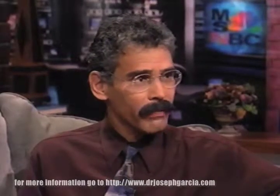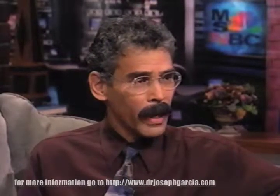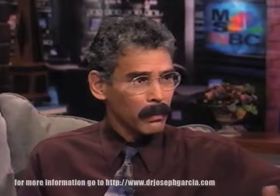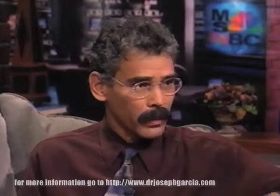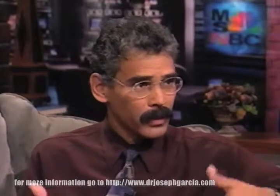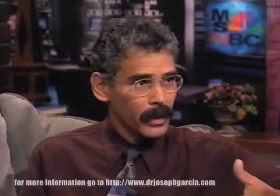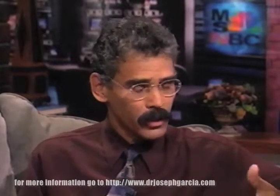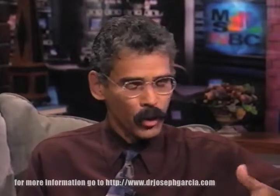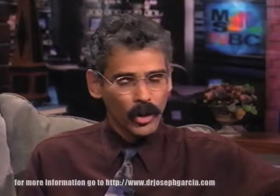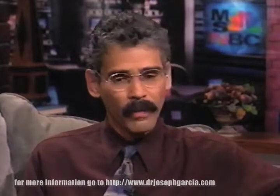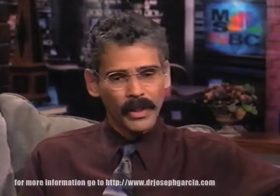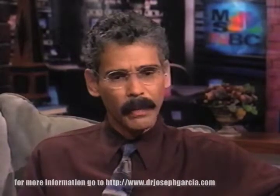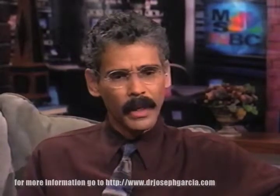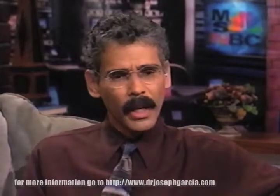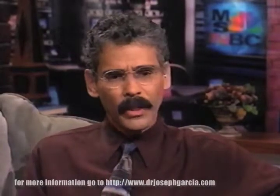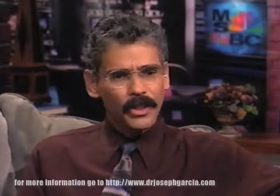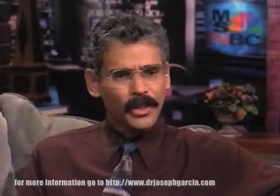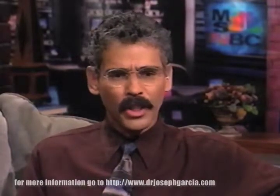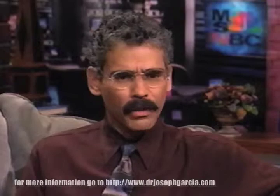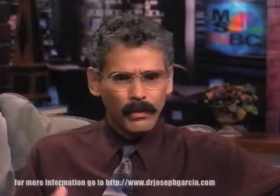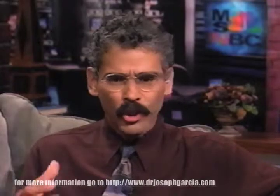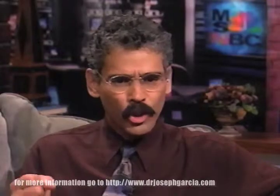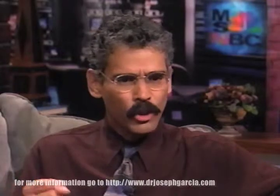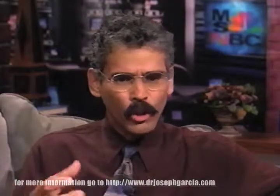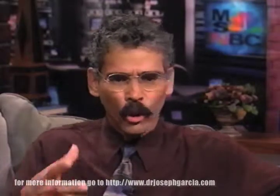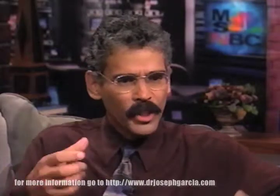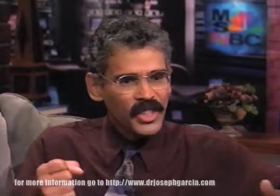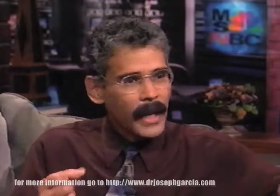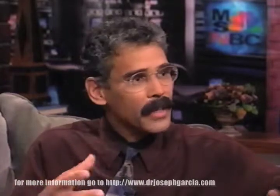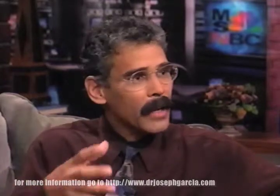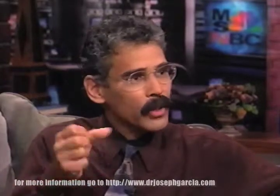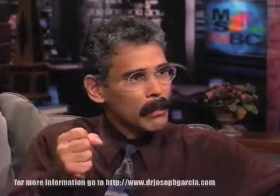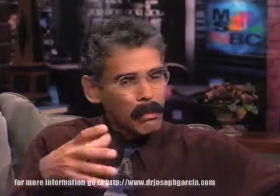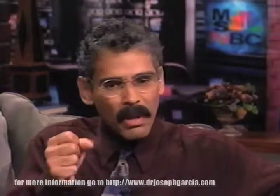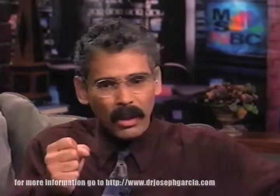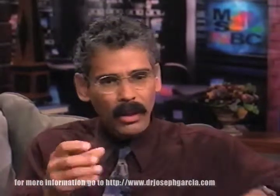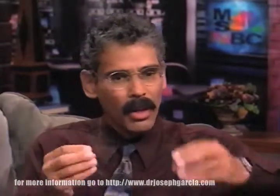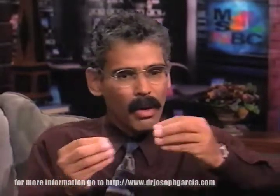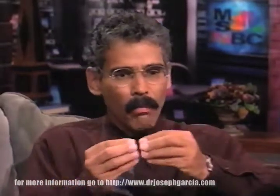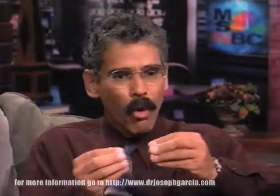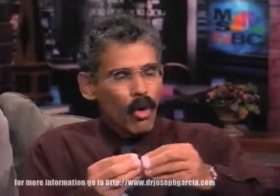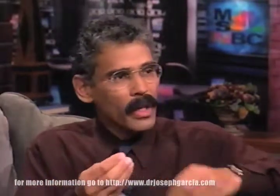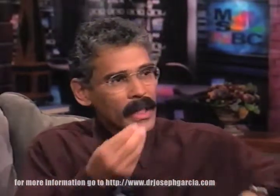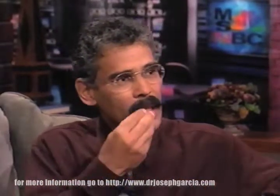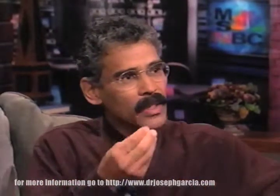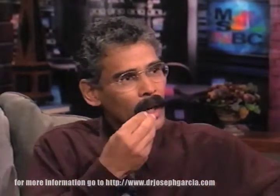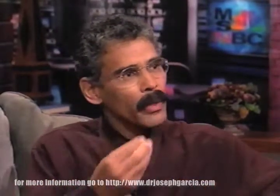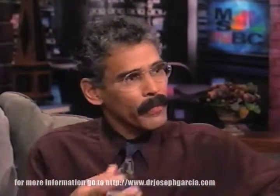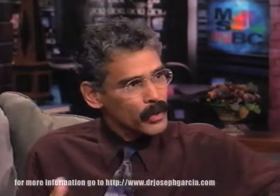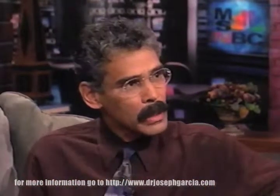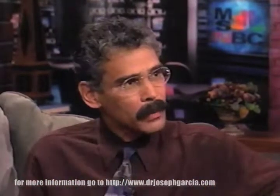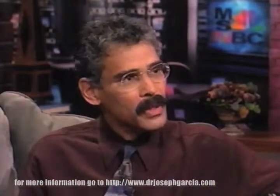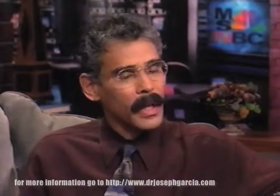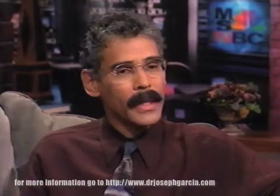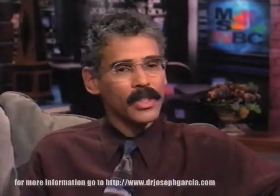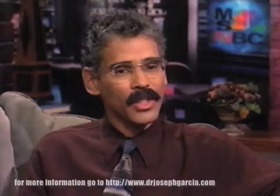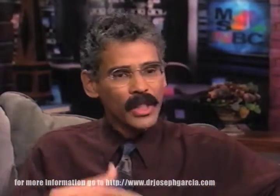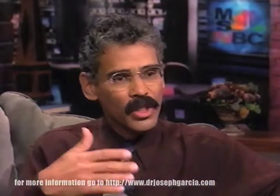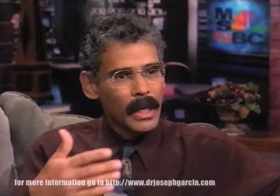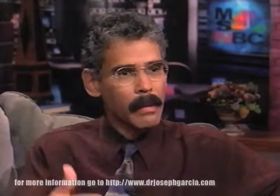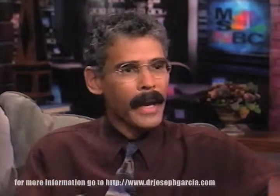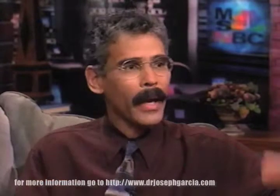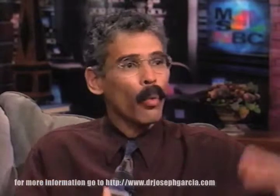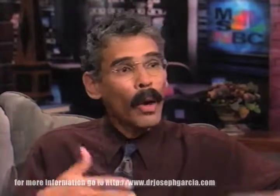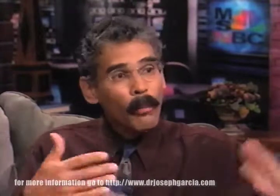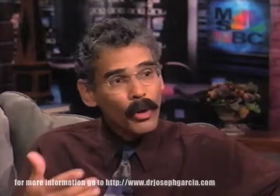that's available that shows all of this, but learn a sign a day, for example, milk, more, and eat. Start with a few simple signs, and just